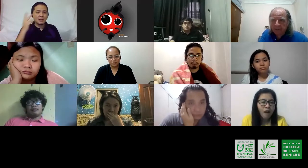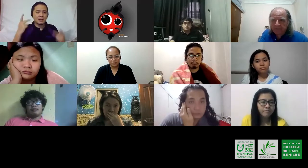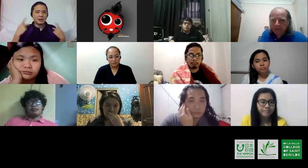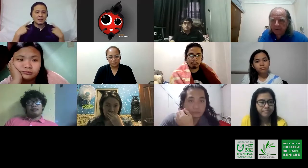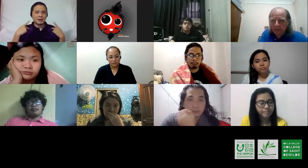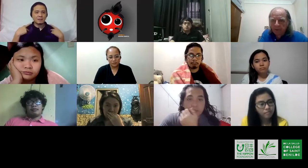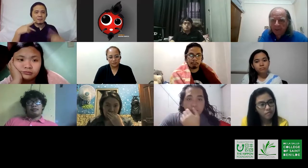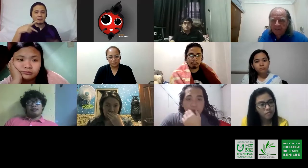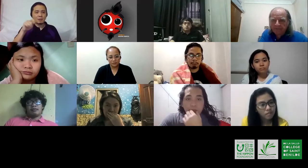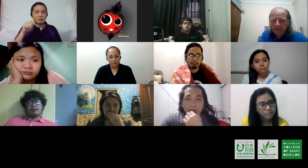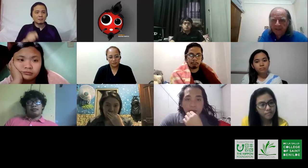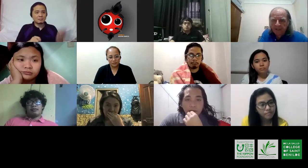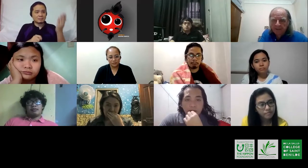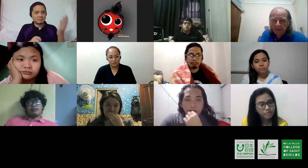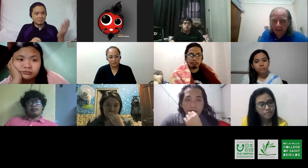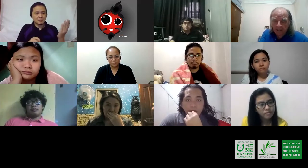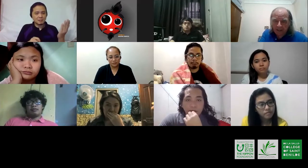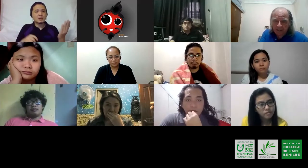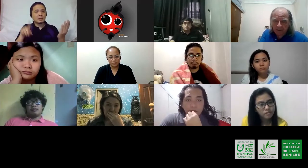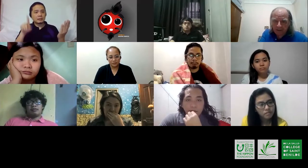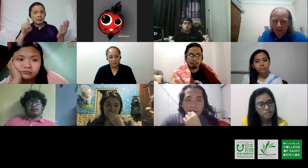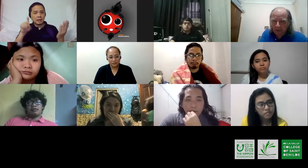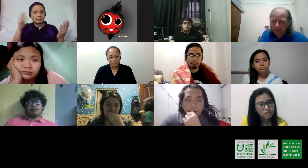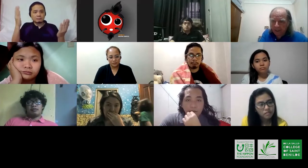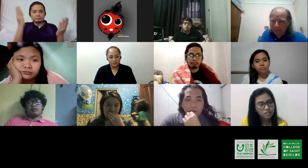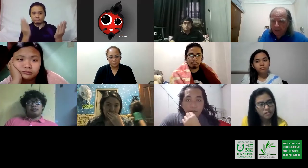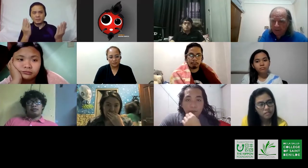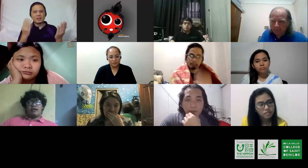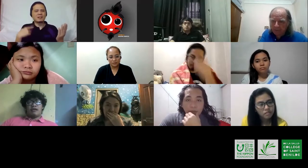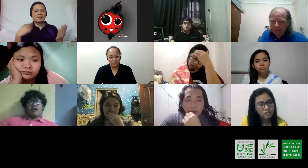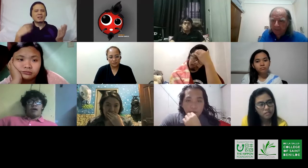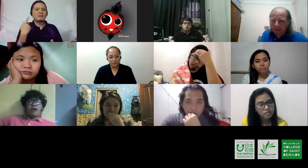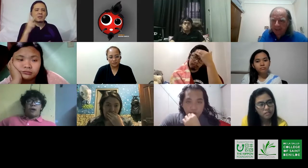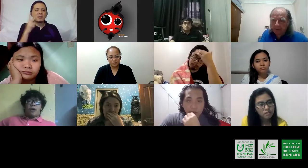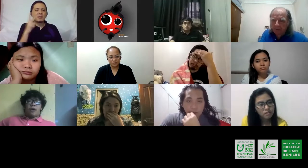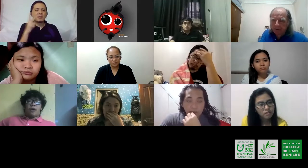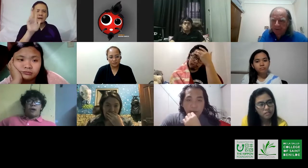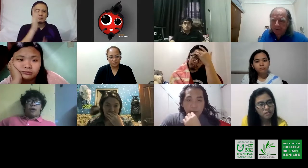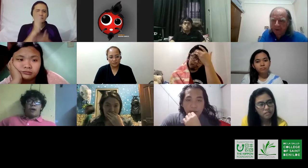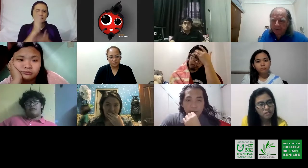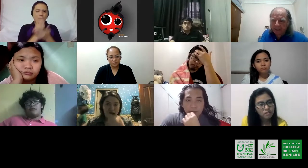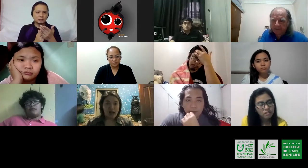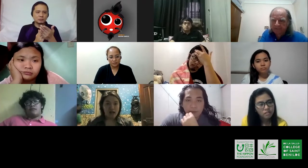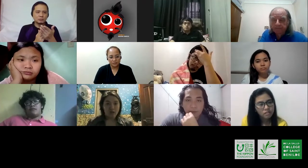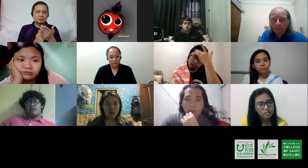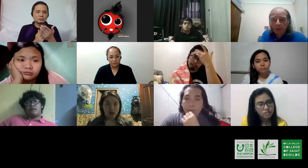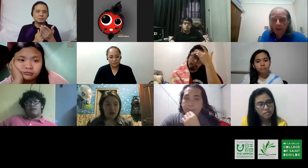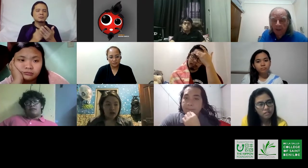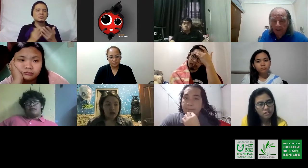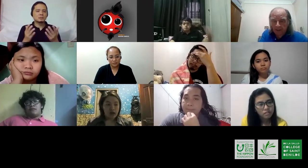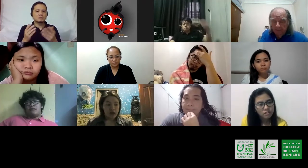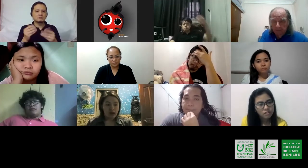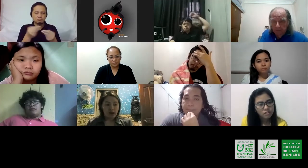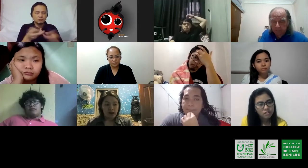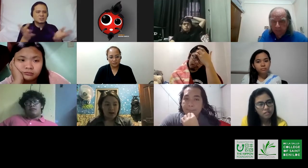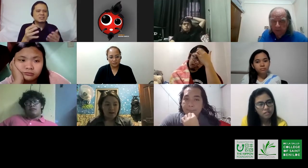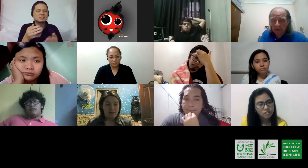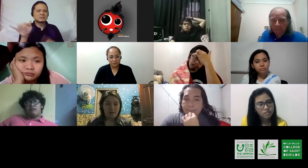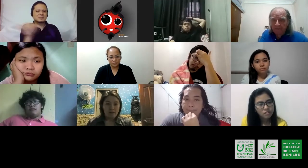different parts for the test, and you do each part separately, and we'll put them all together. And hopefully there